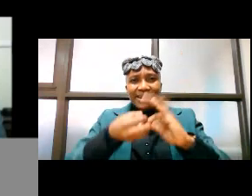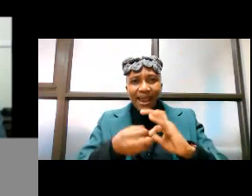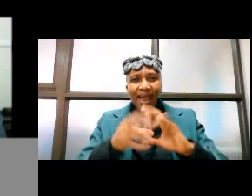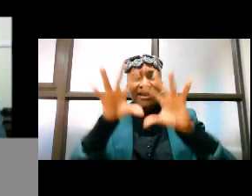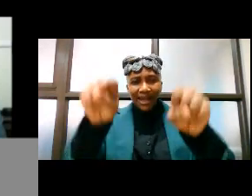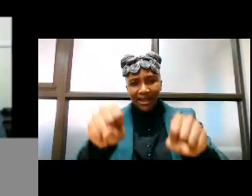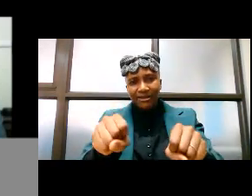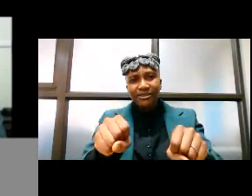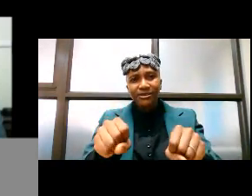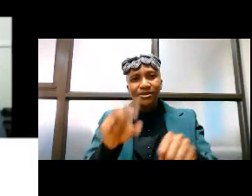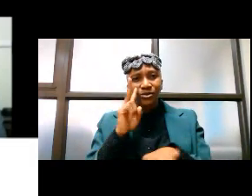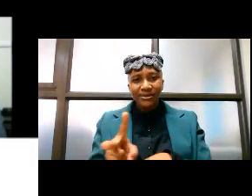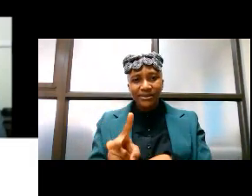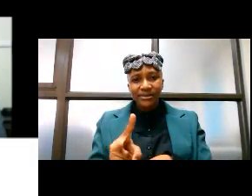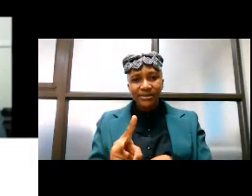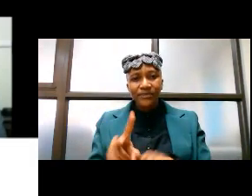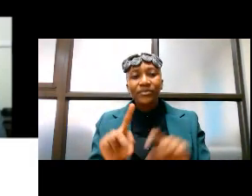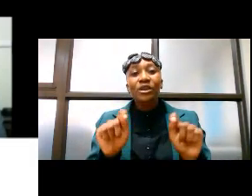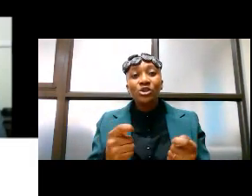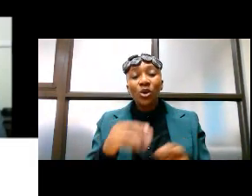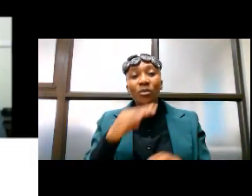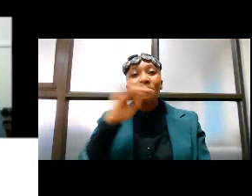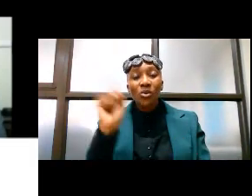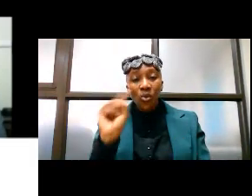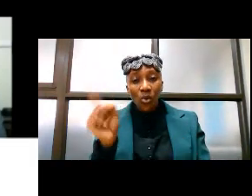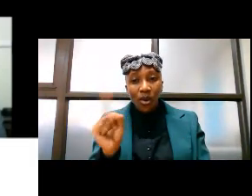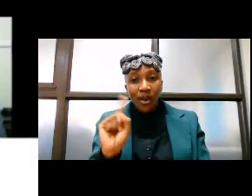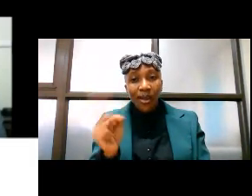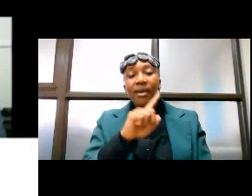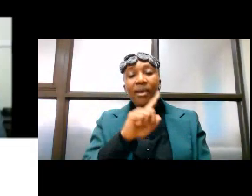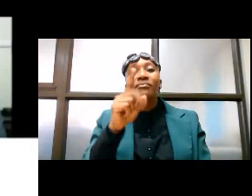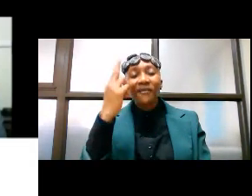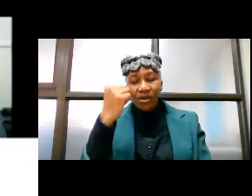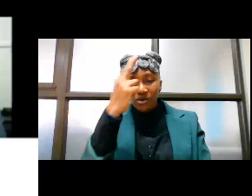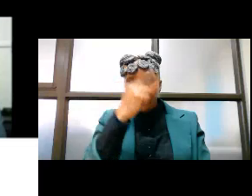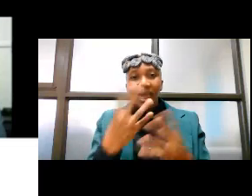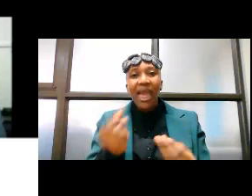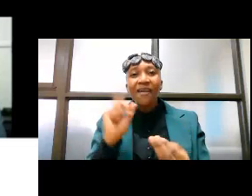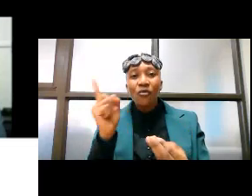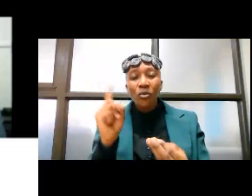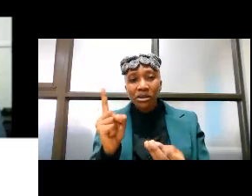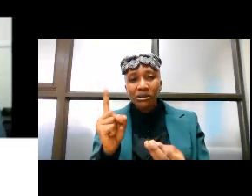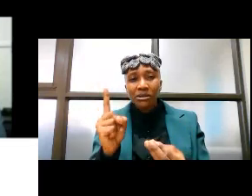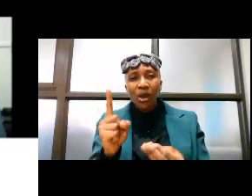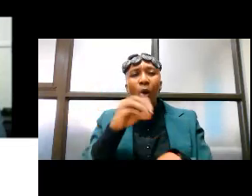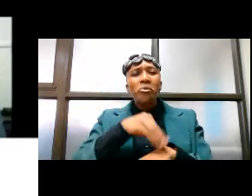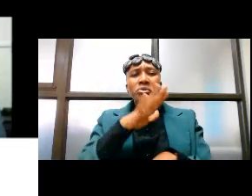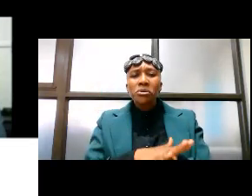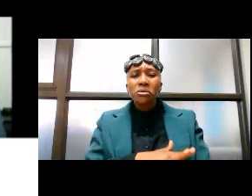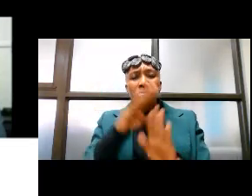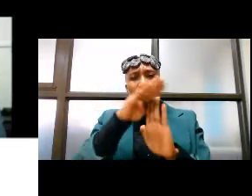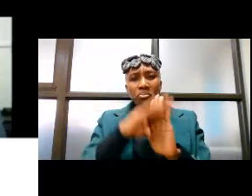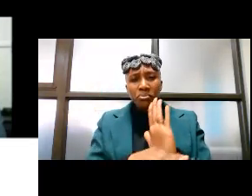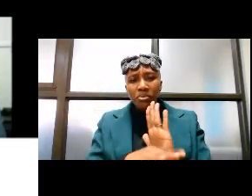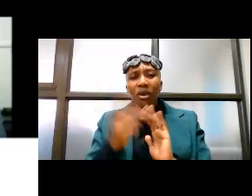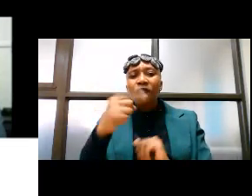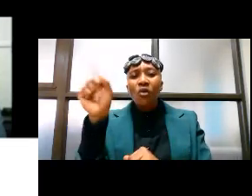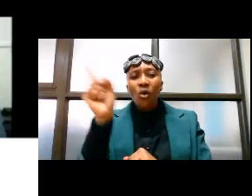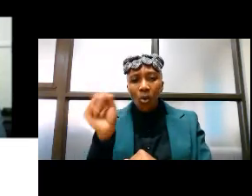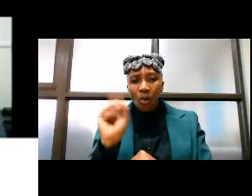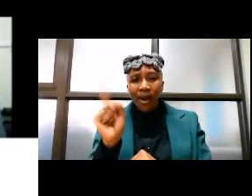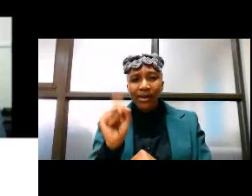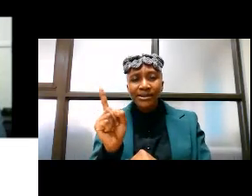object. So a child with visual impairment has fewer opportunities for incidental learning. There's a limitation